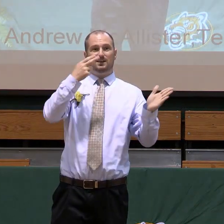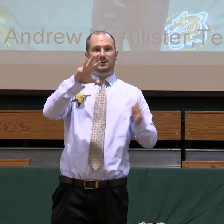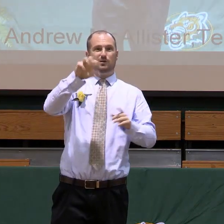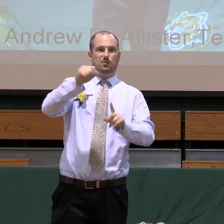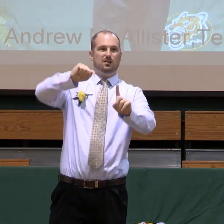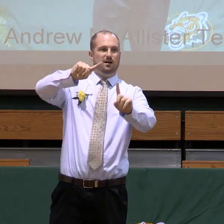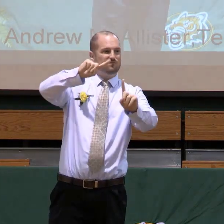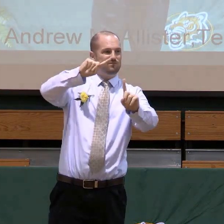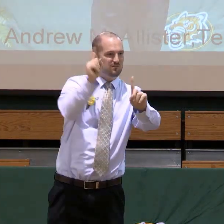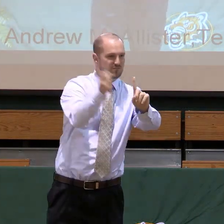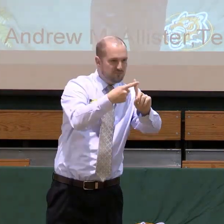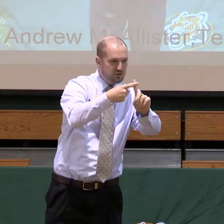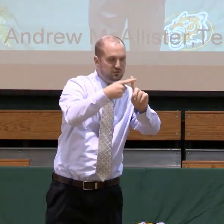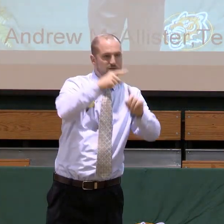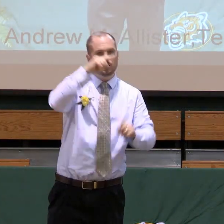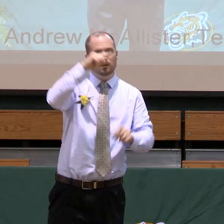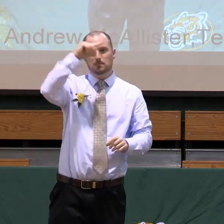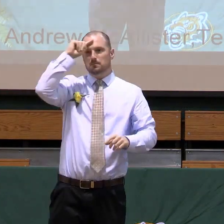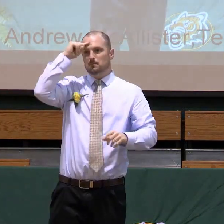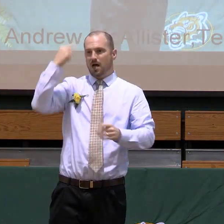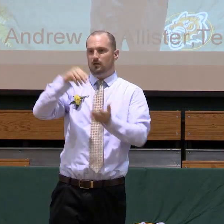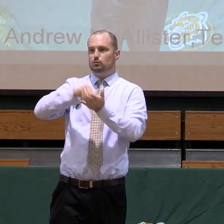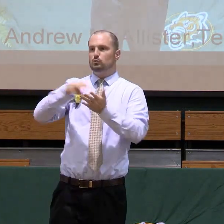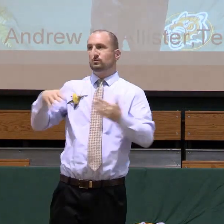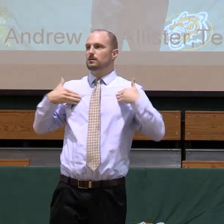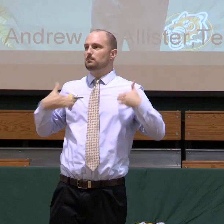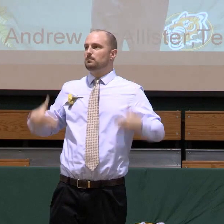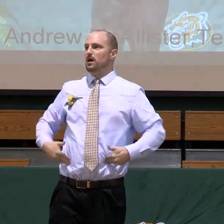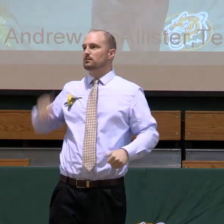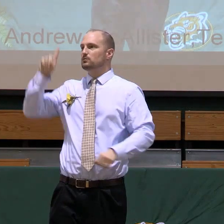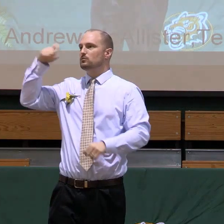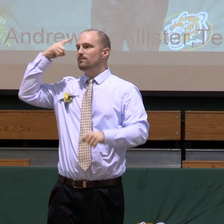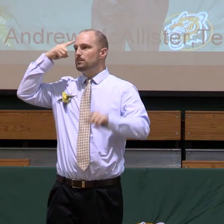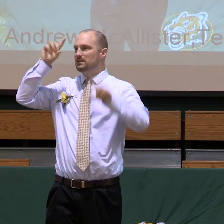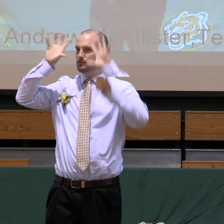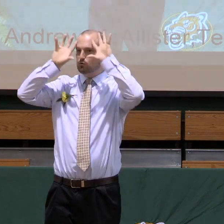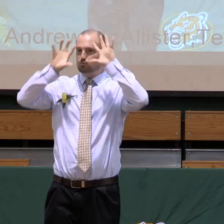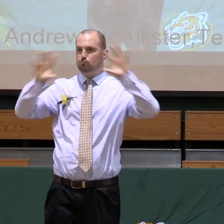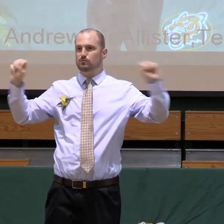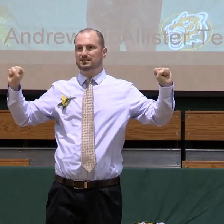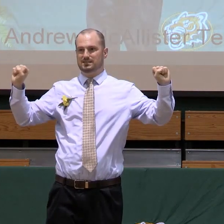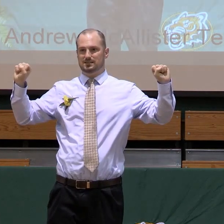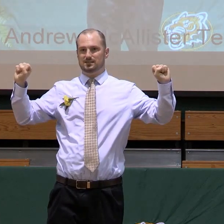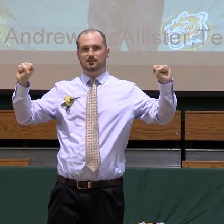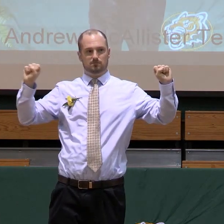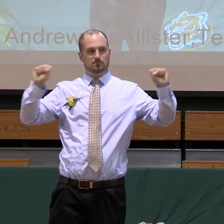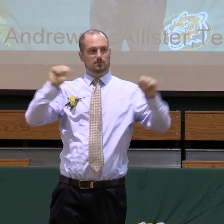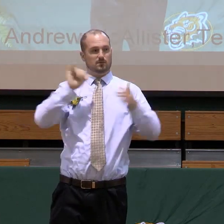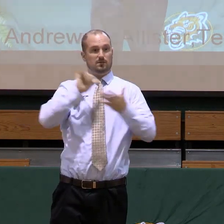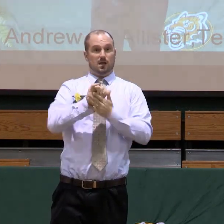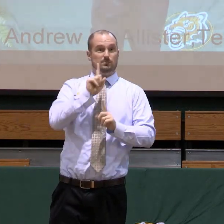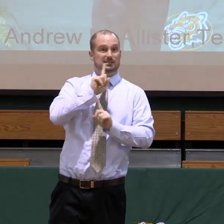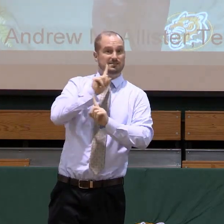was a student there, and he was the first black student, deaf student, president for one of